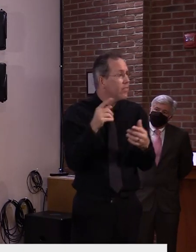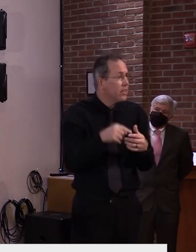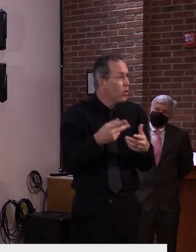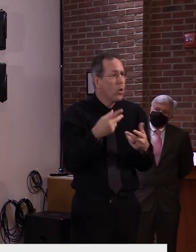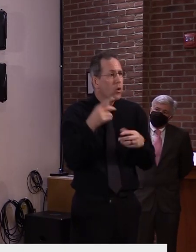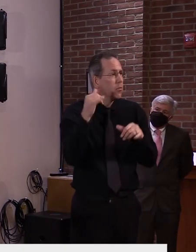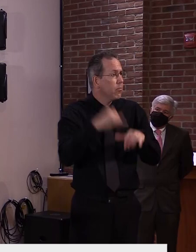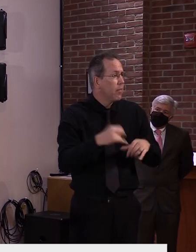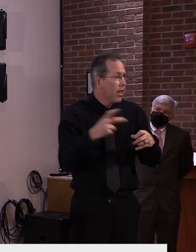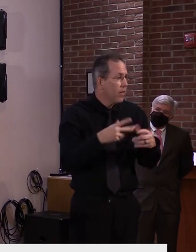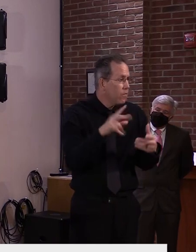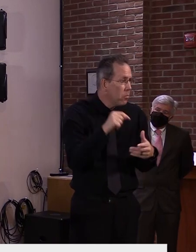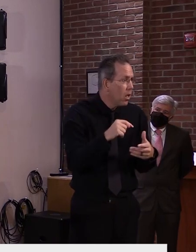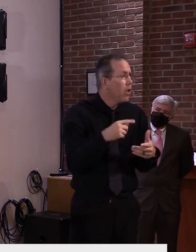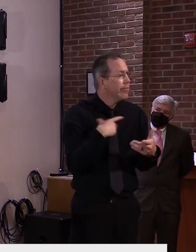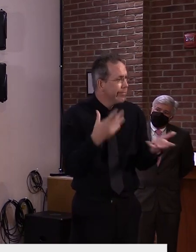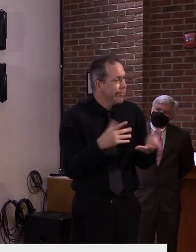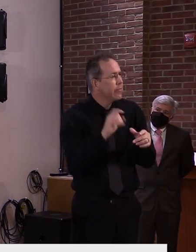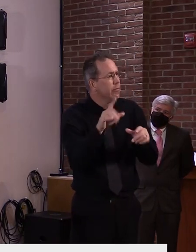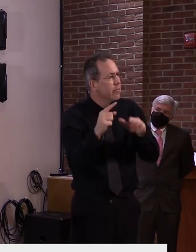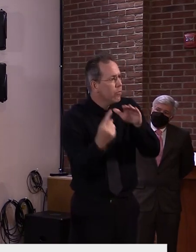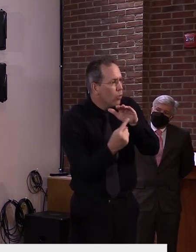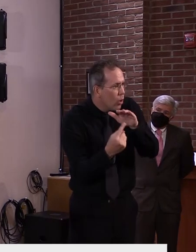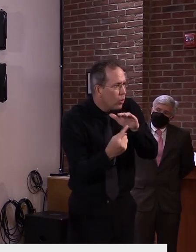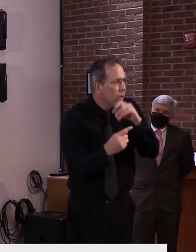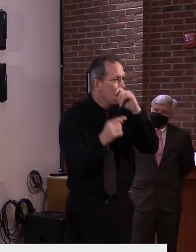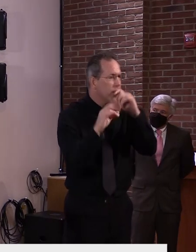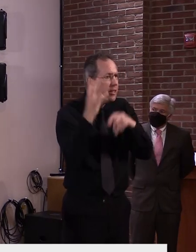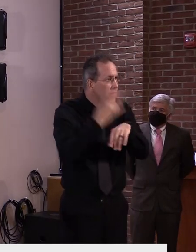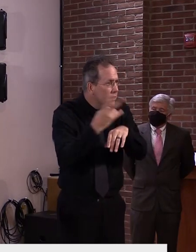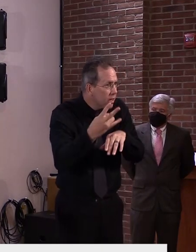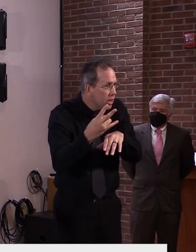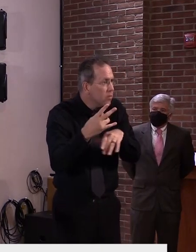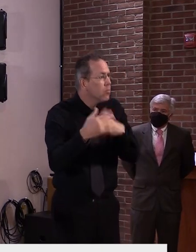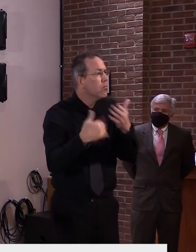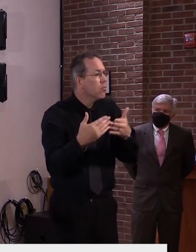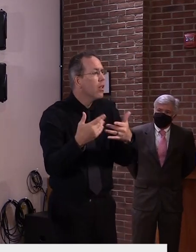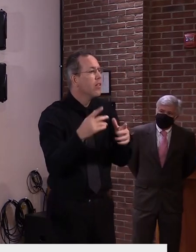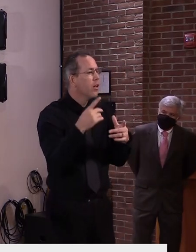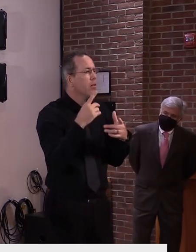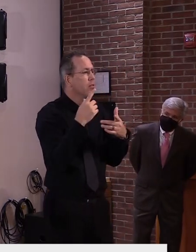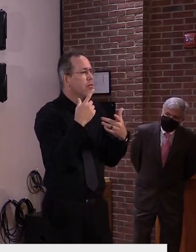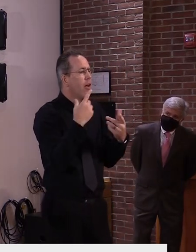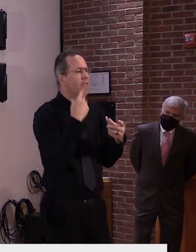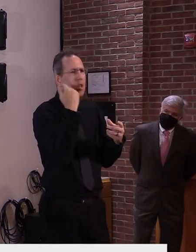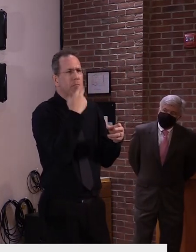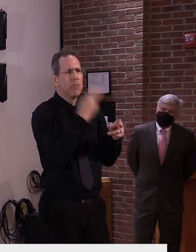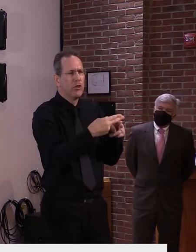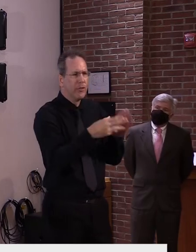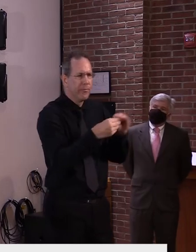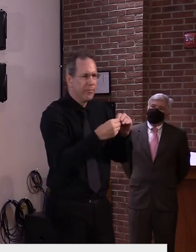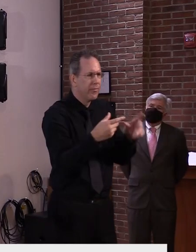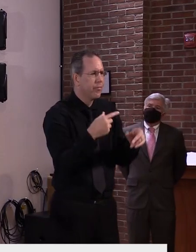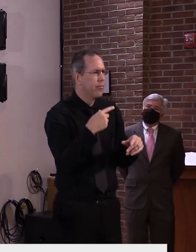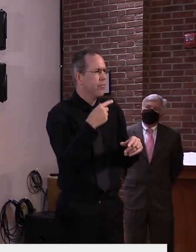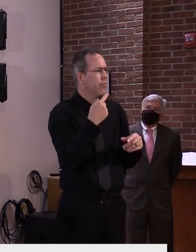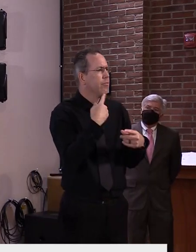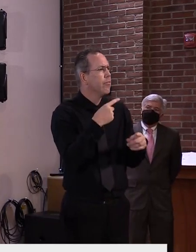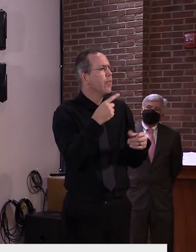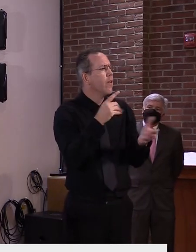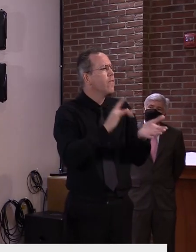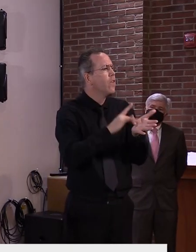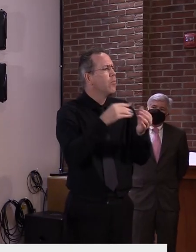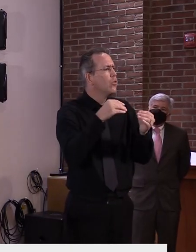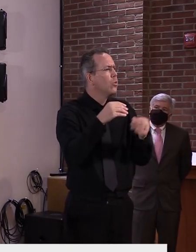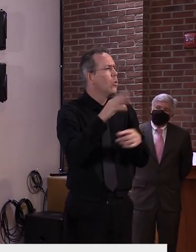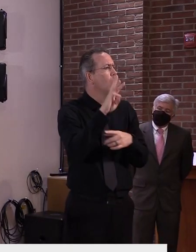just in the last day with Walgreens, actually, in Essex Junction.